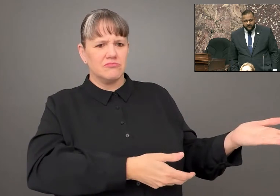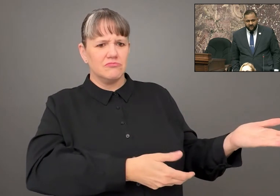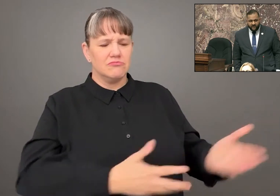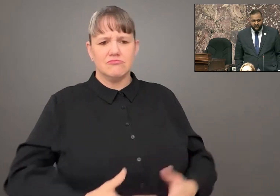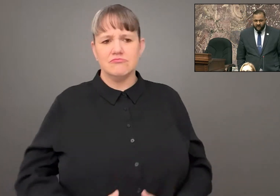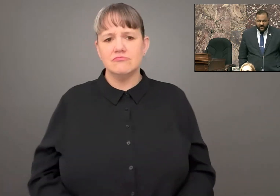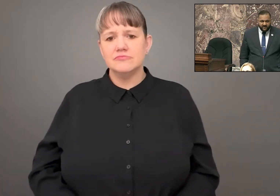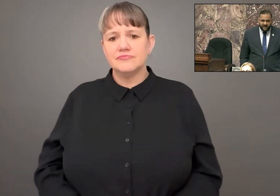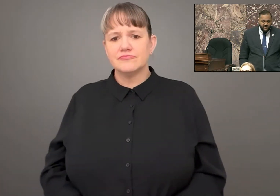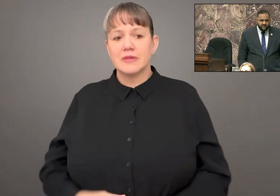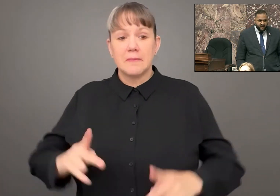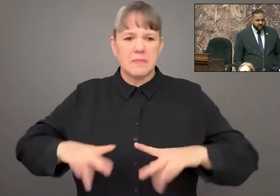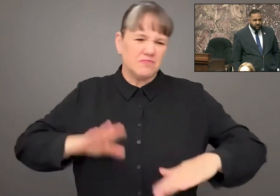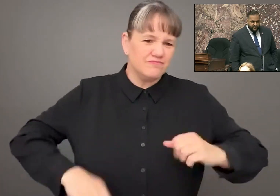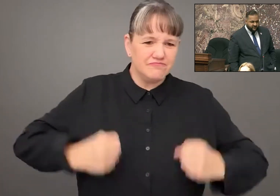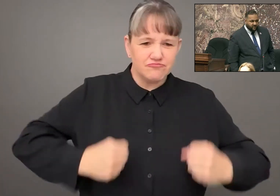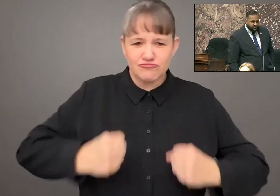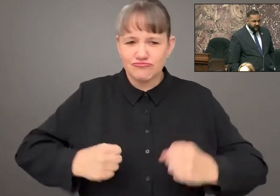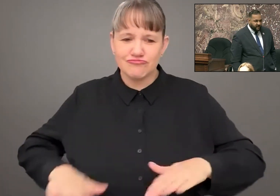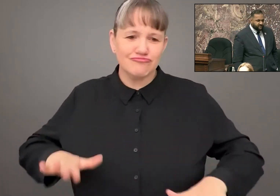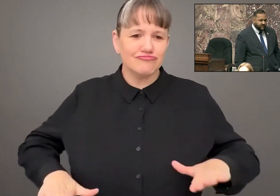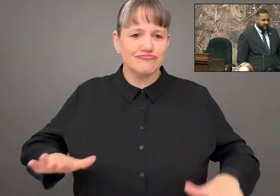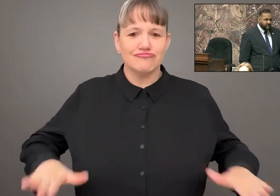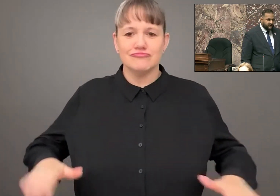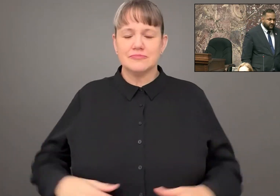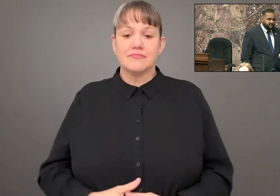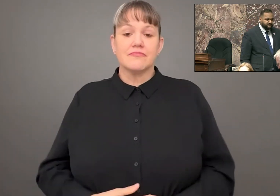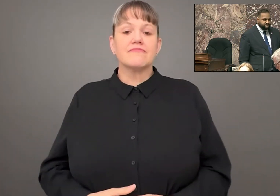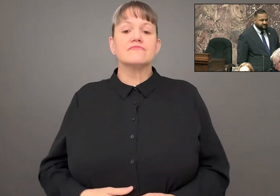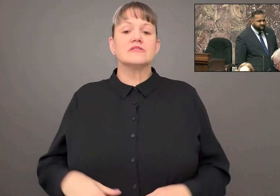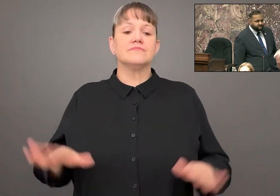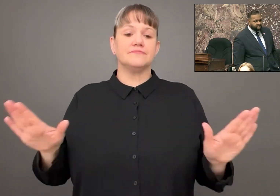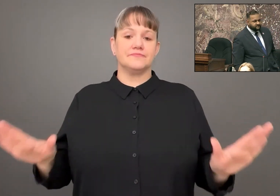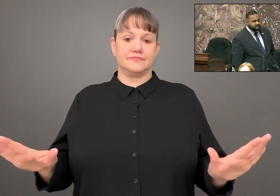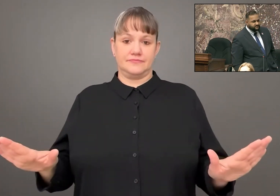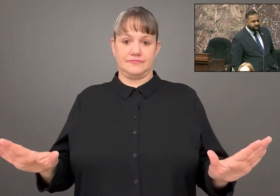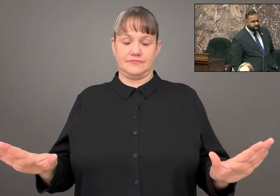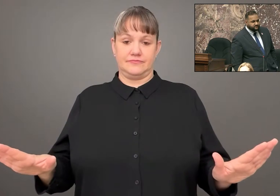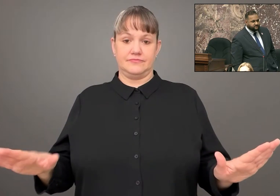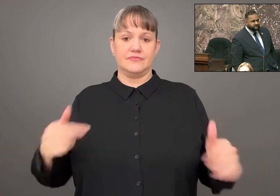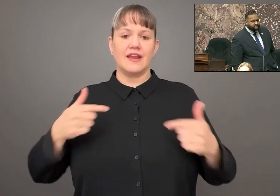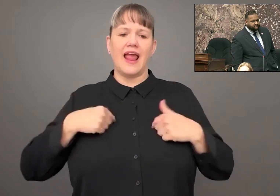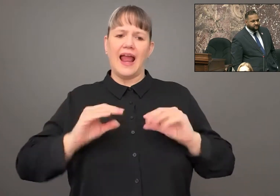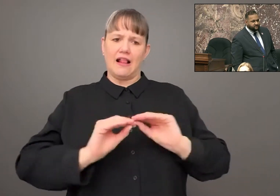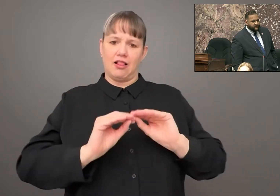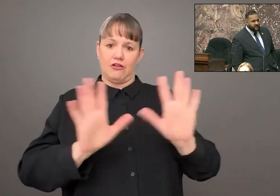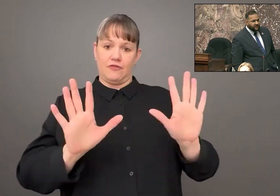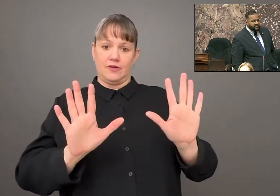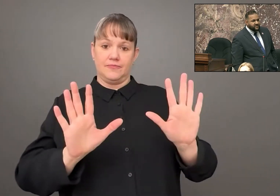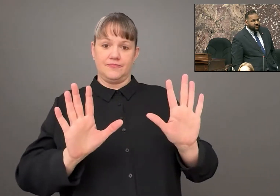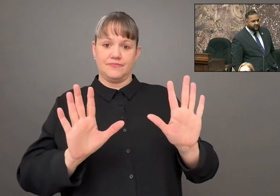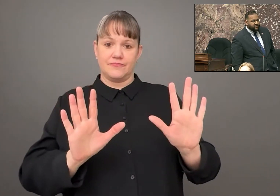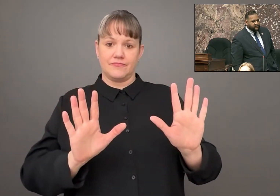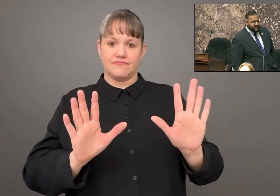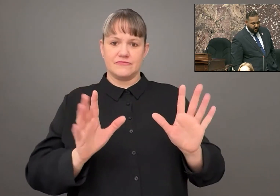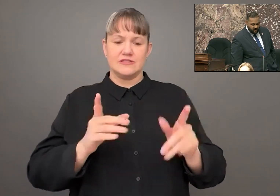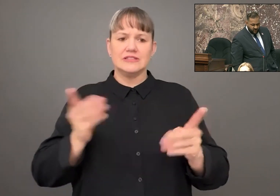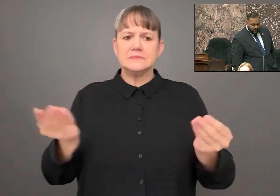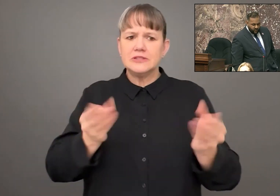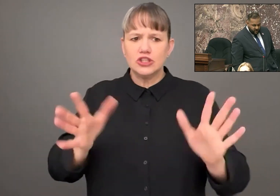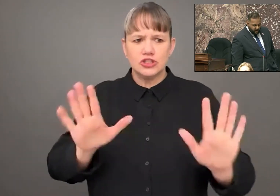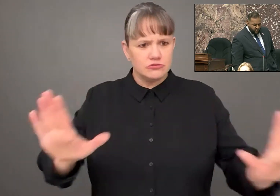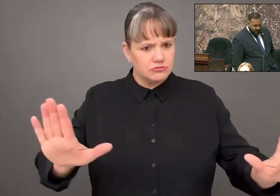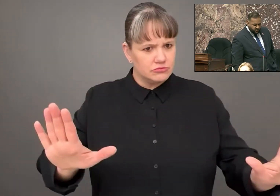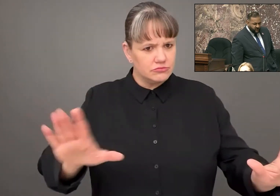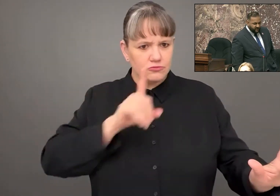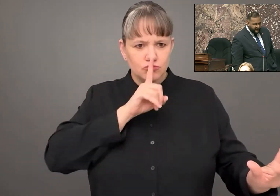Mr. Speaker, let me be crystal clear. Shh. Members. Let me be crystal clear.